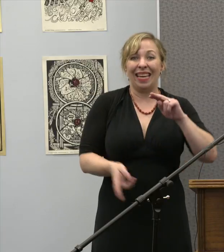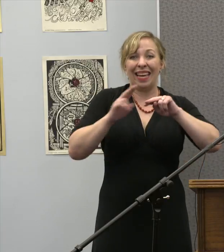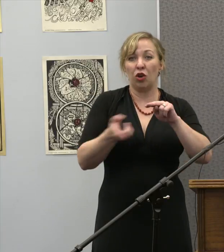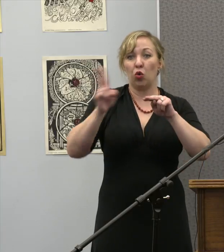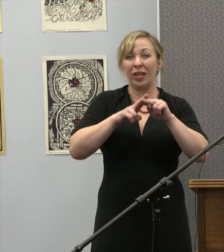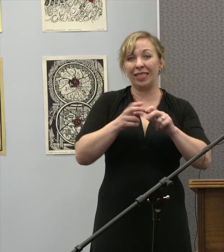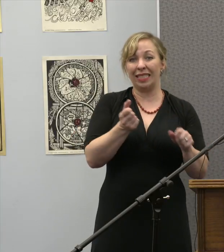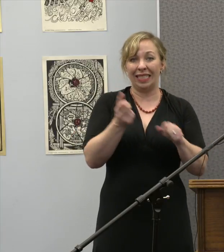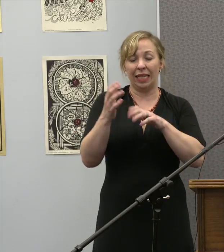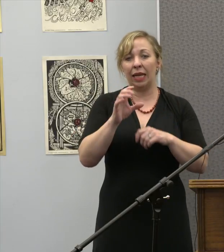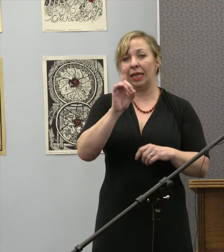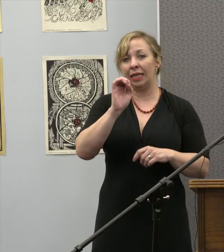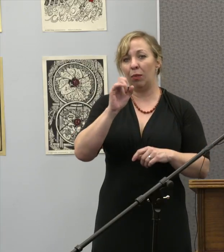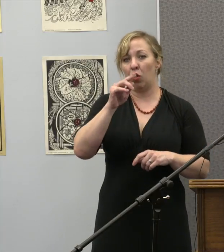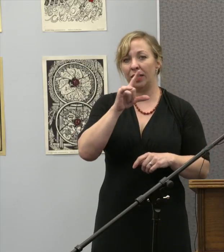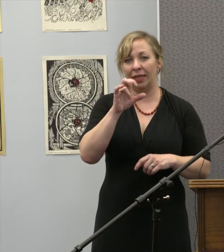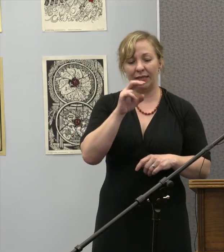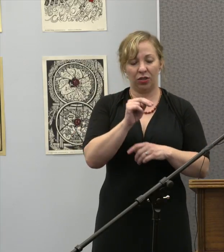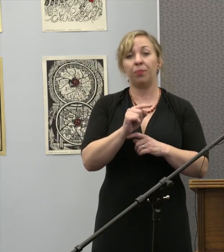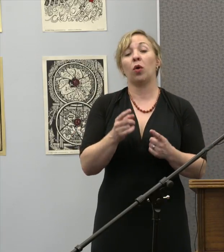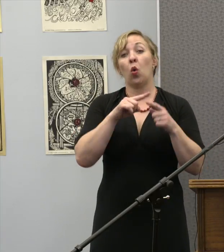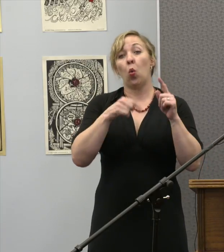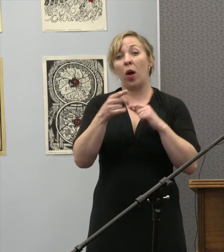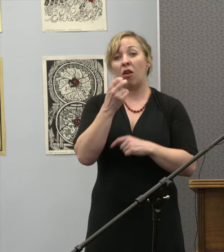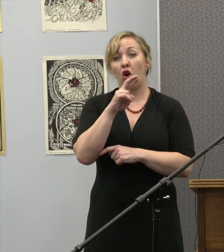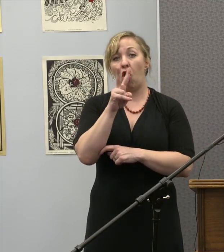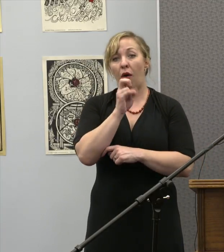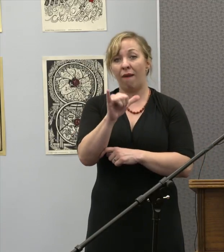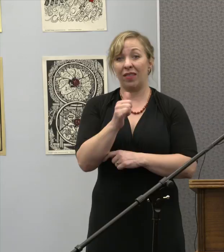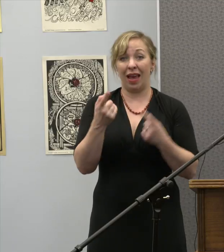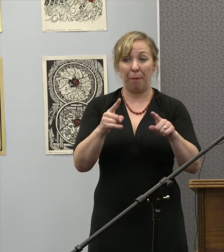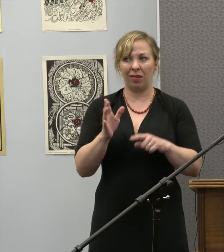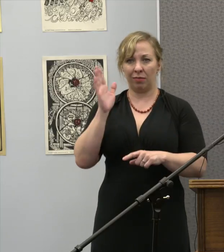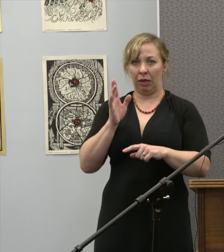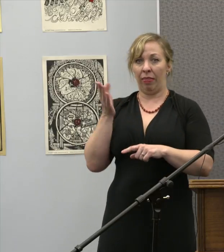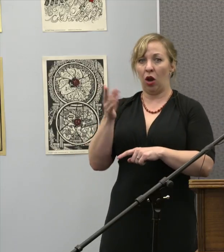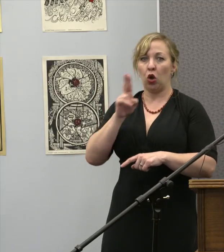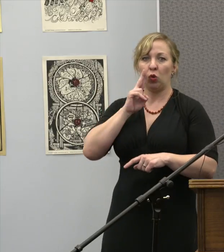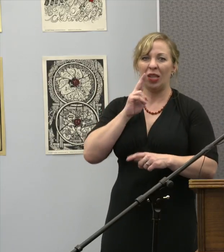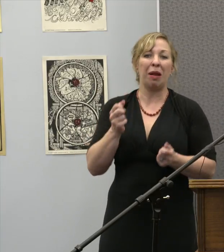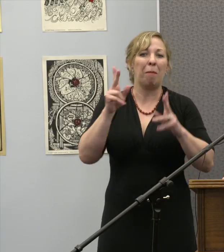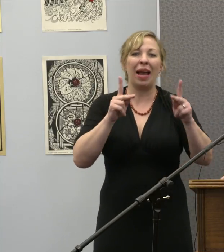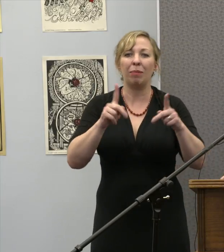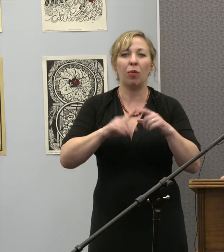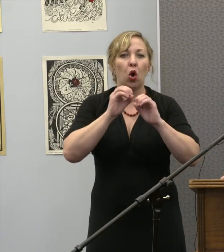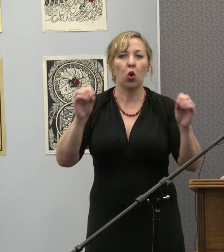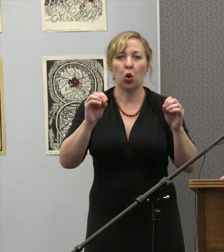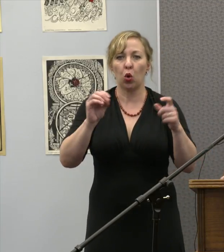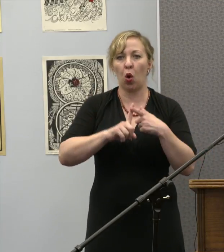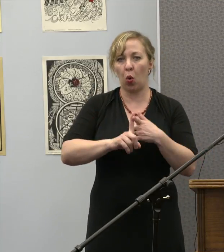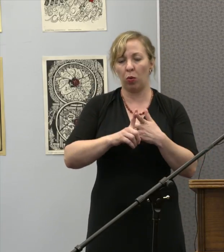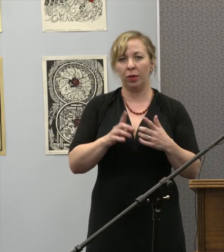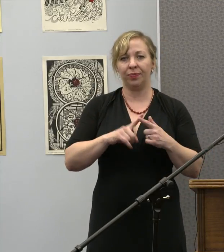of healthcare. When Harvey happened in Houston, we heard many stories from undocumented people who couldn't even leave their